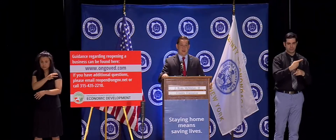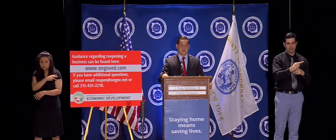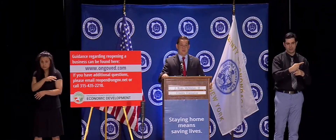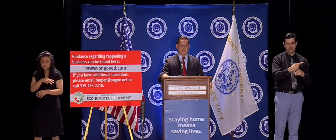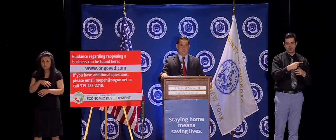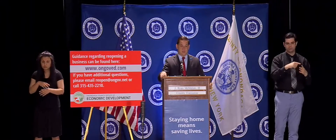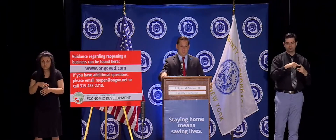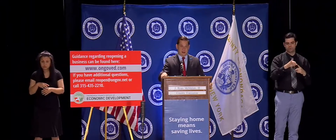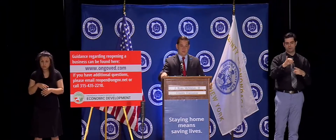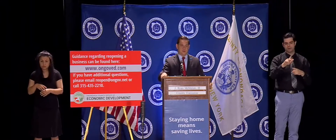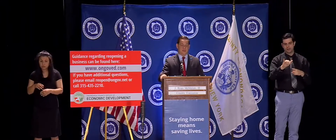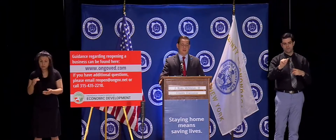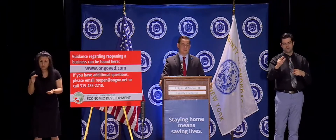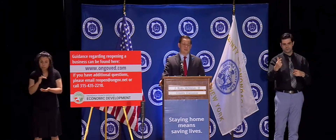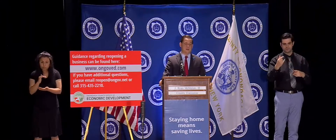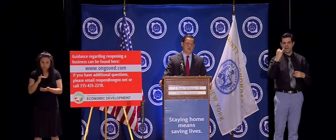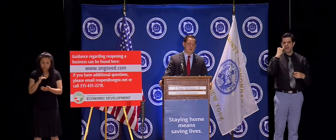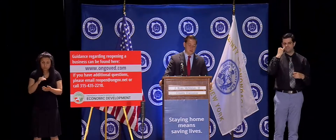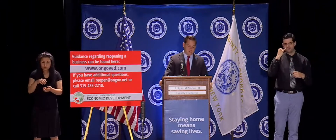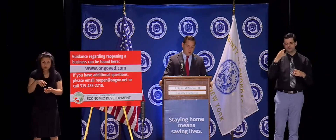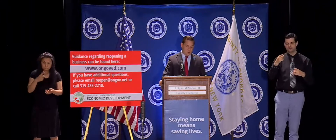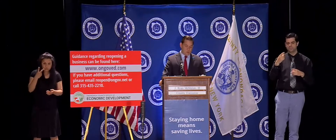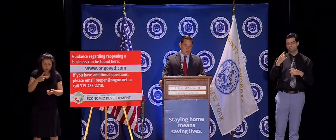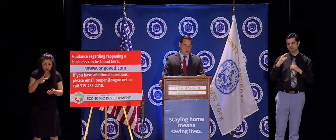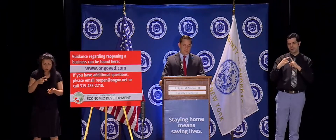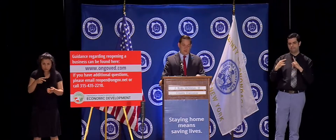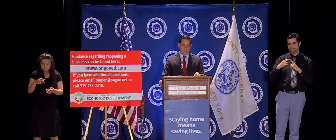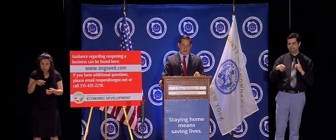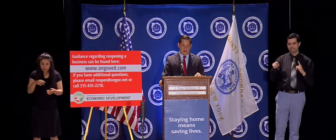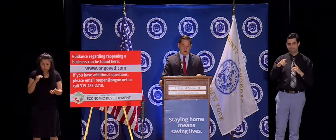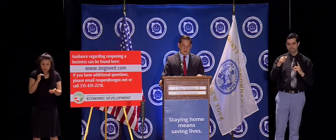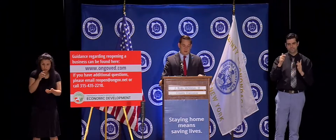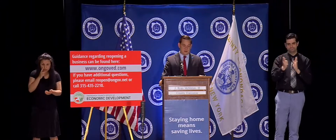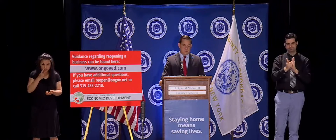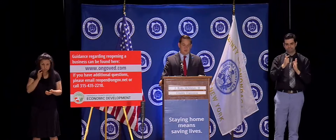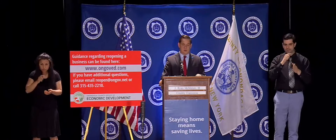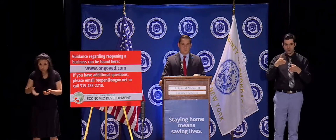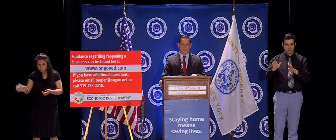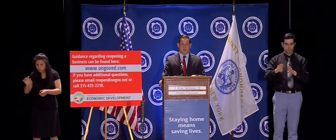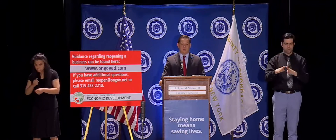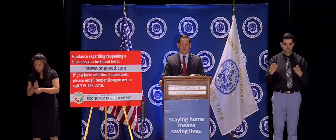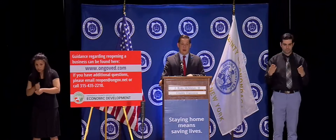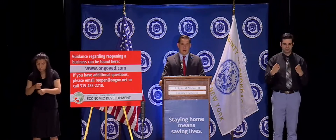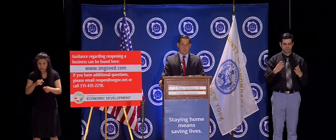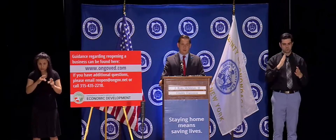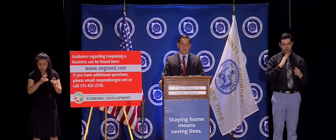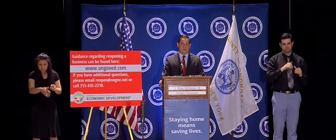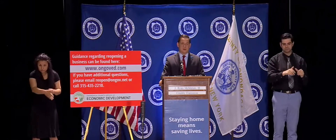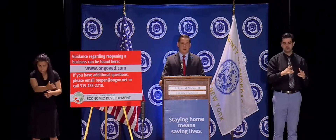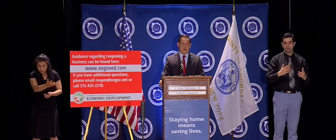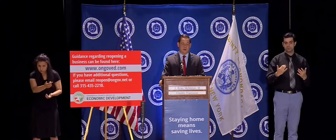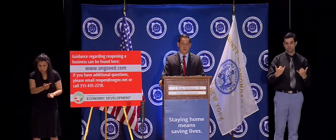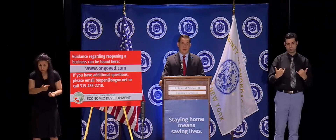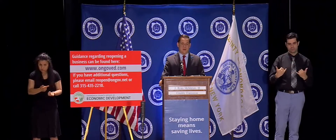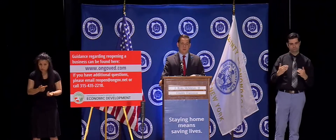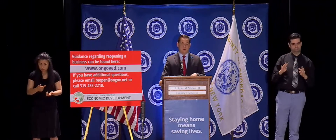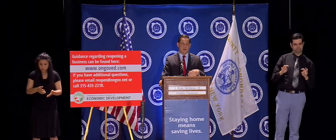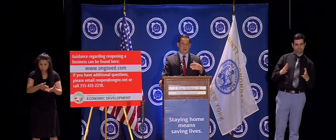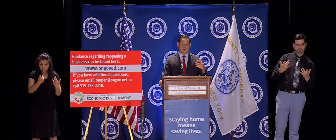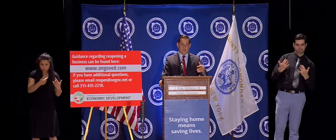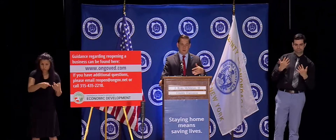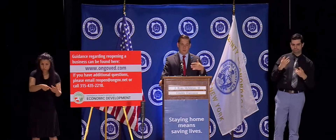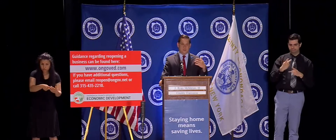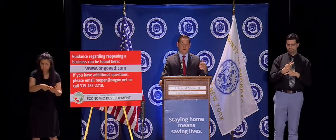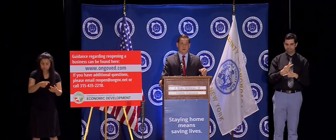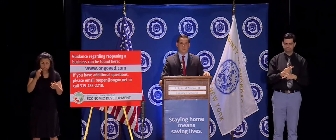many families is summer camps for the kids. So we think that the summer camps will happen. They may happen. It